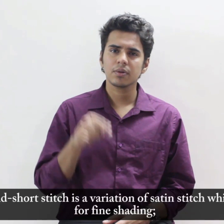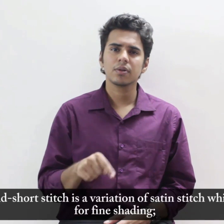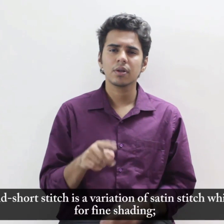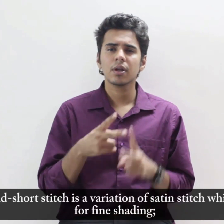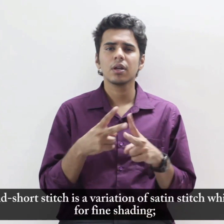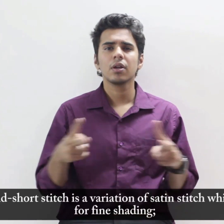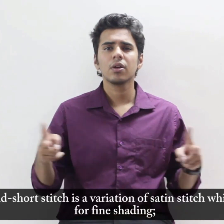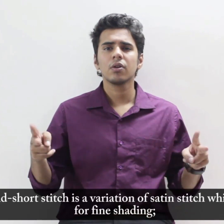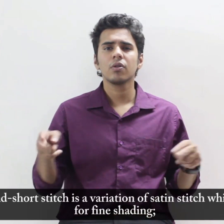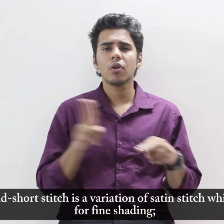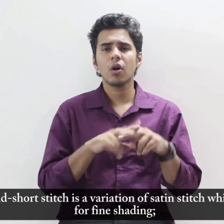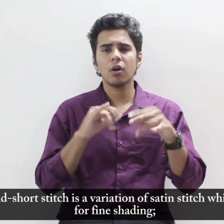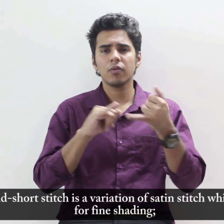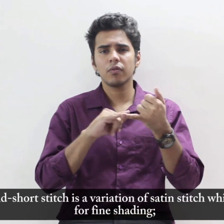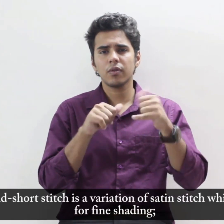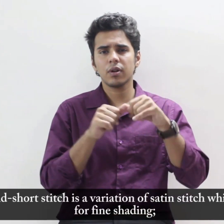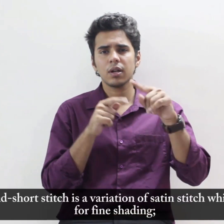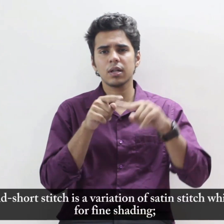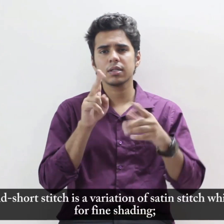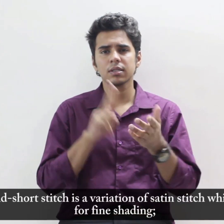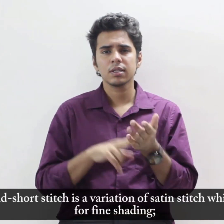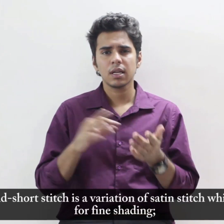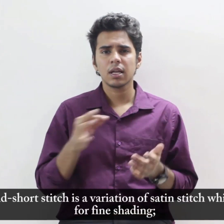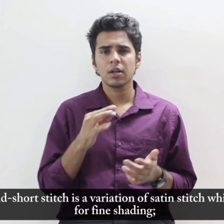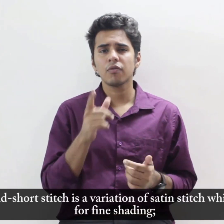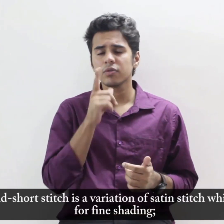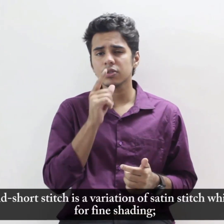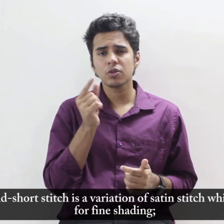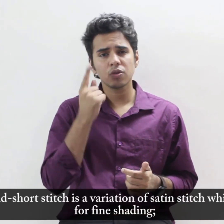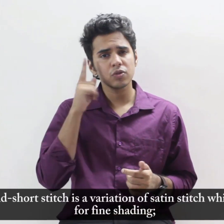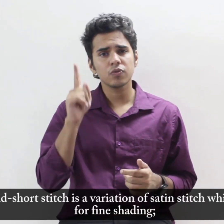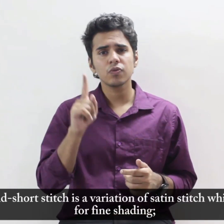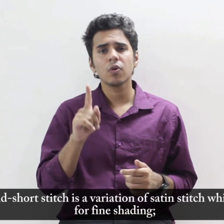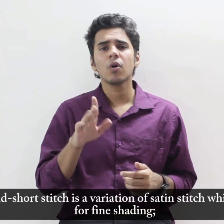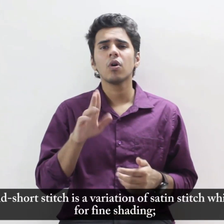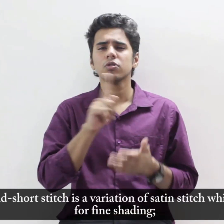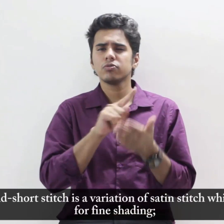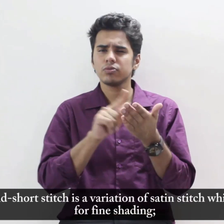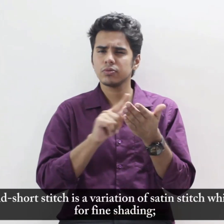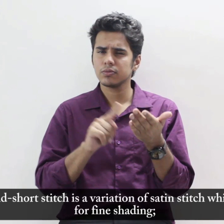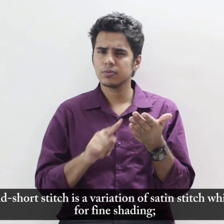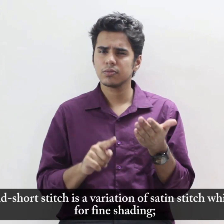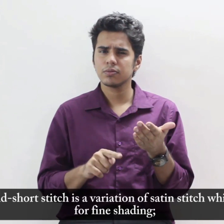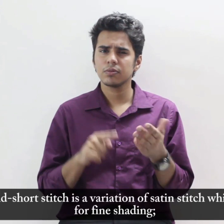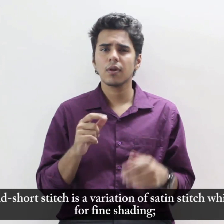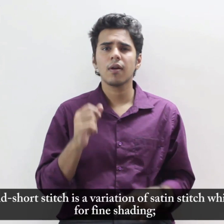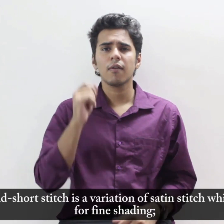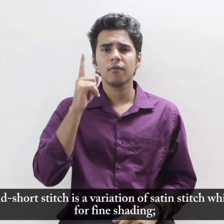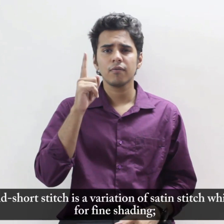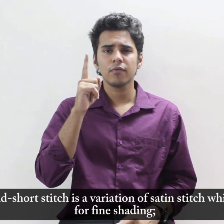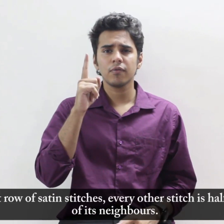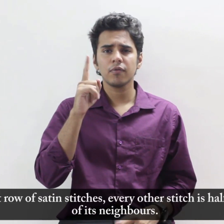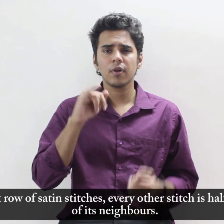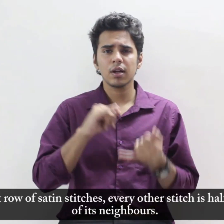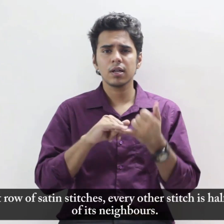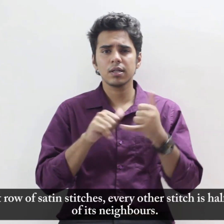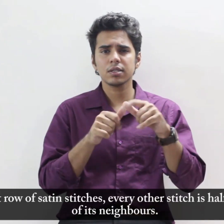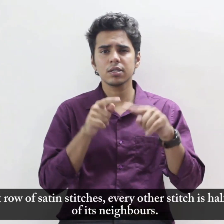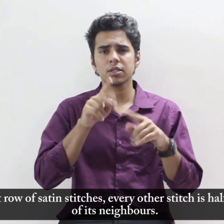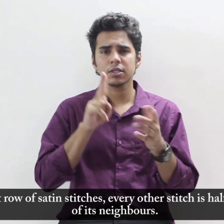Long and short stitch is a variation of satin stitch which is used for fine shading. In the first row